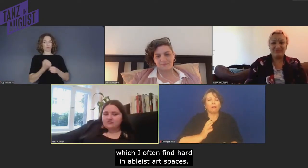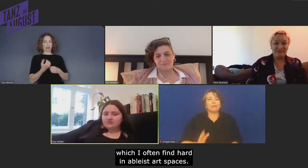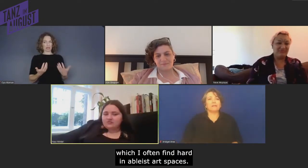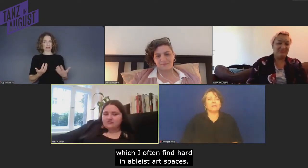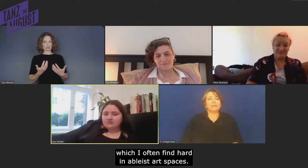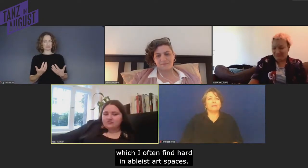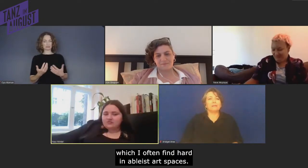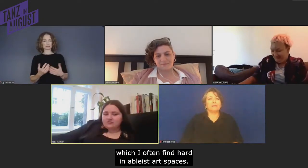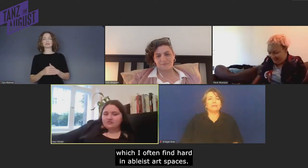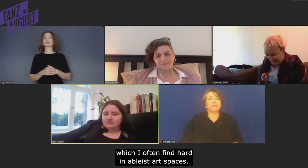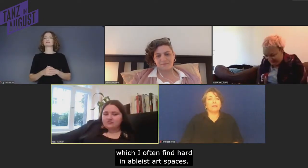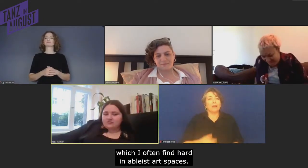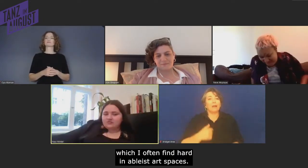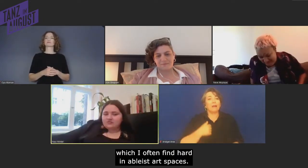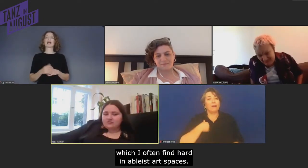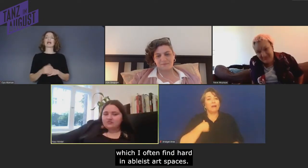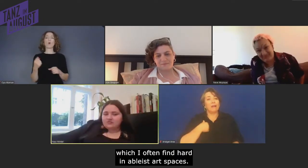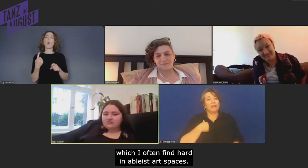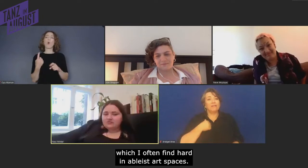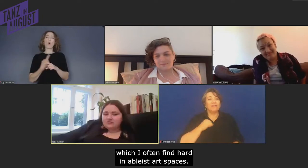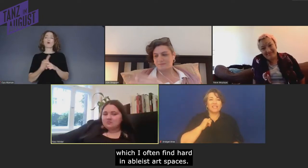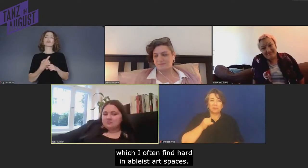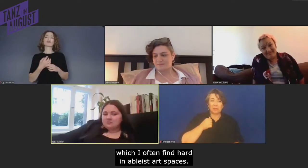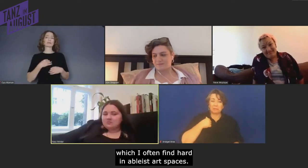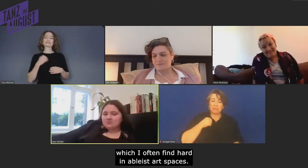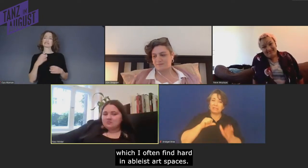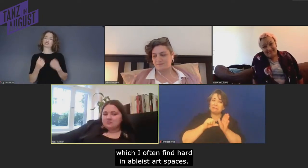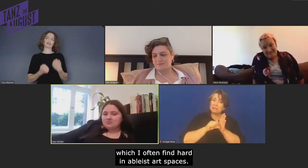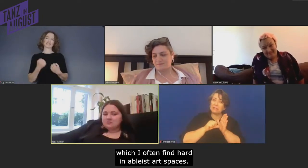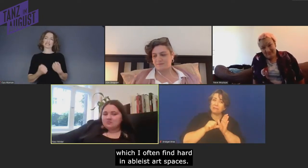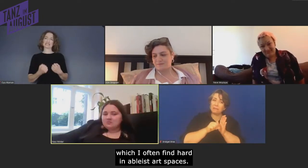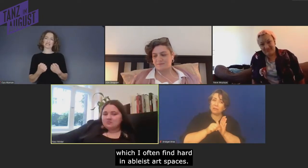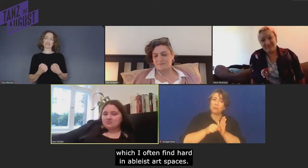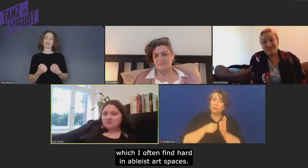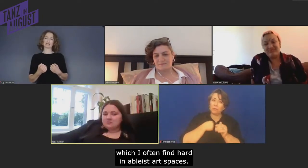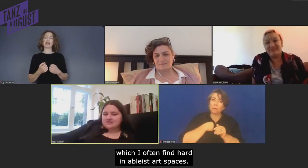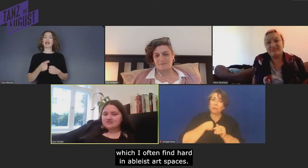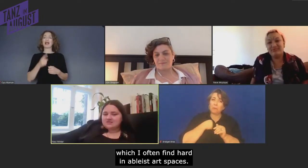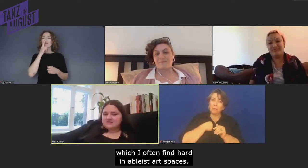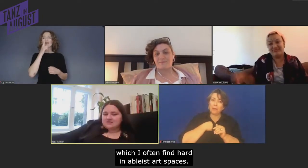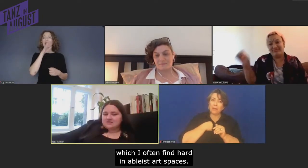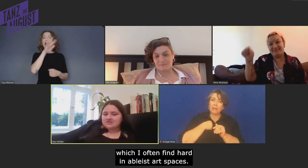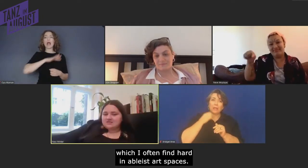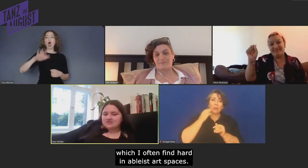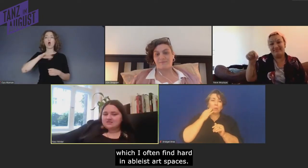find hard in ableist art spaces,